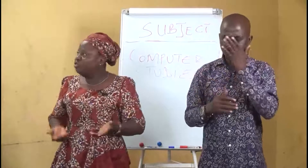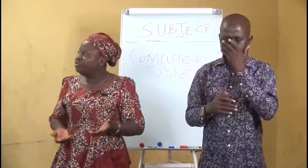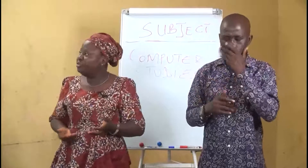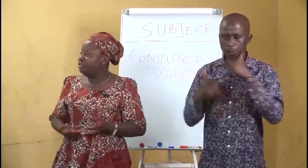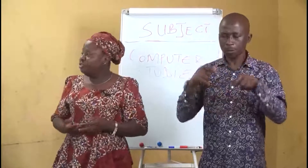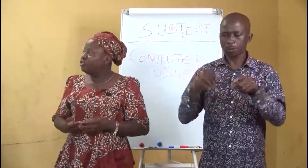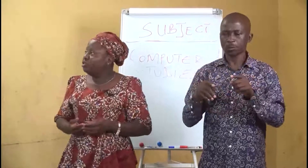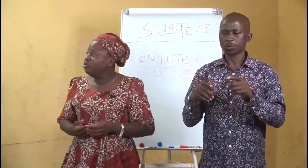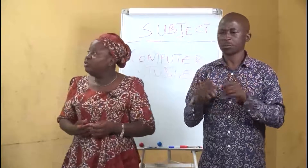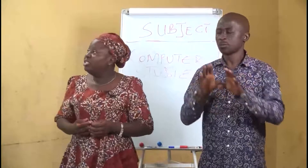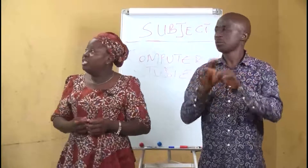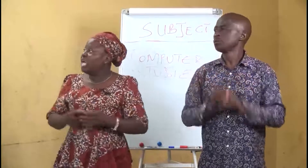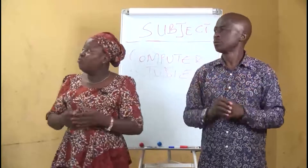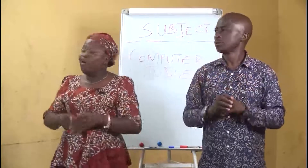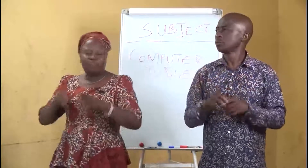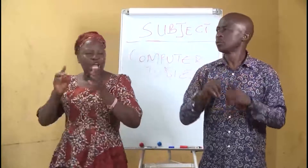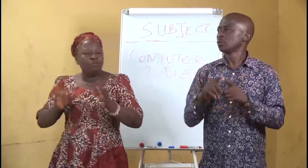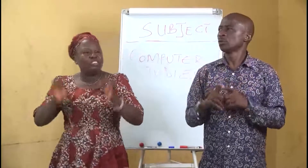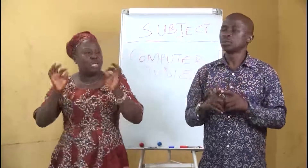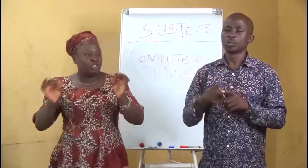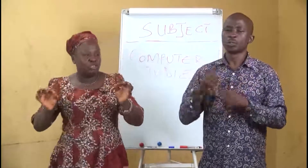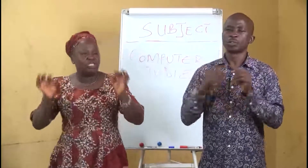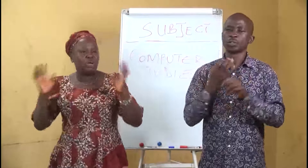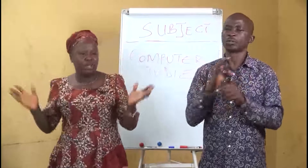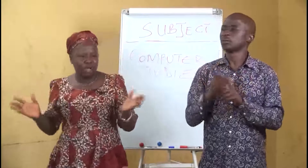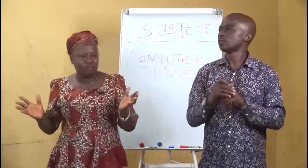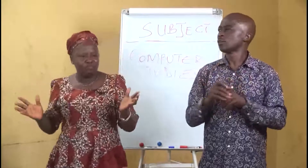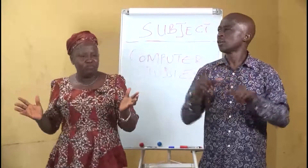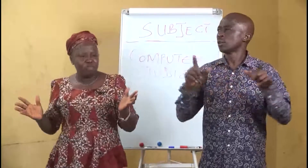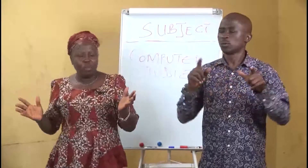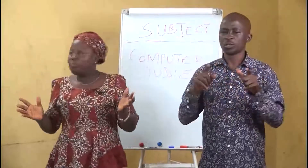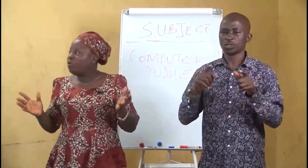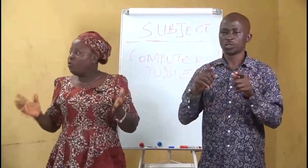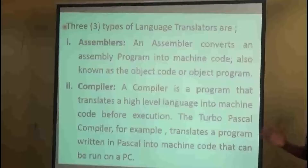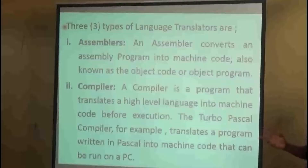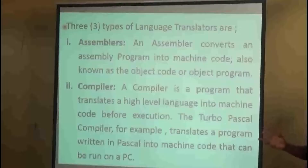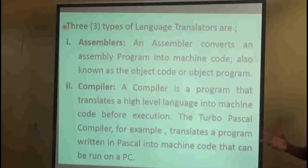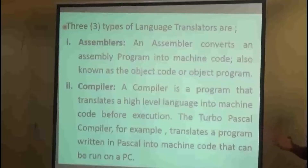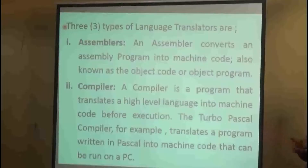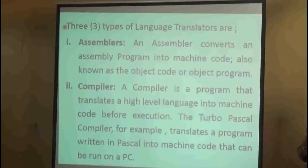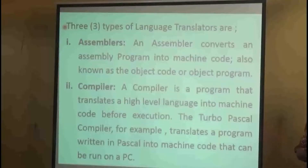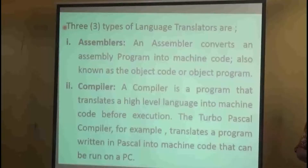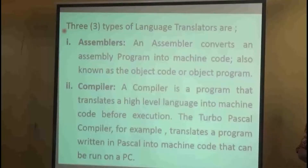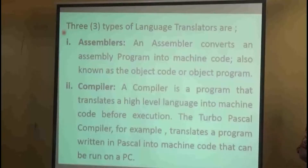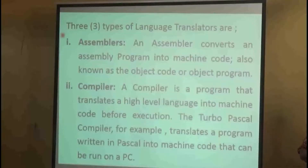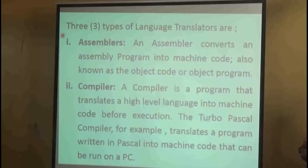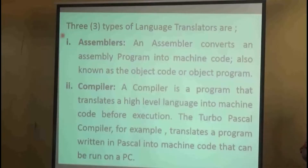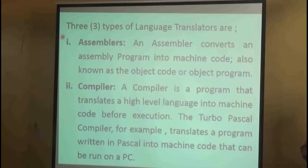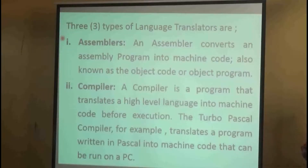let's move to the type of language translators that we have. 1, we have an